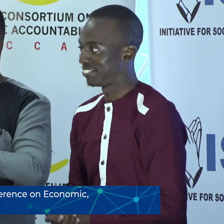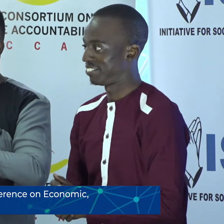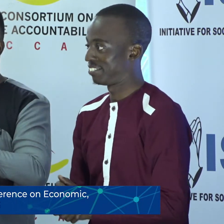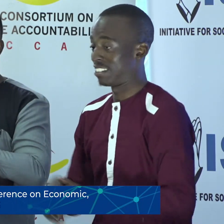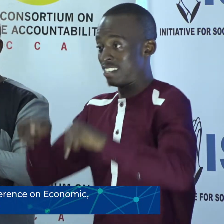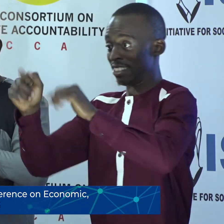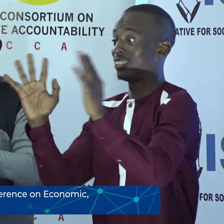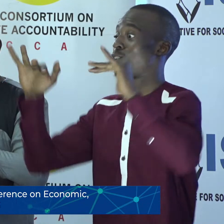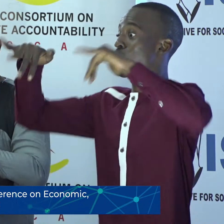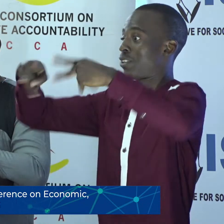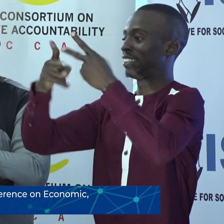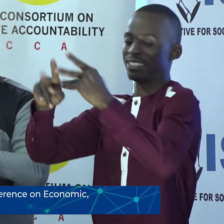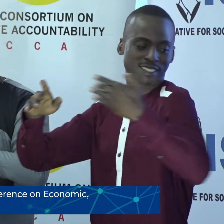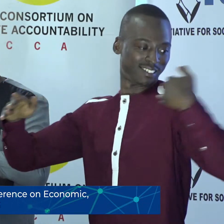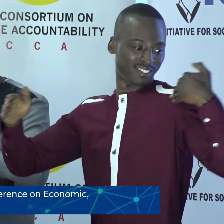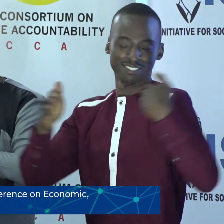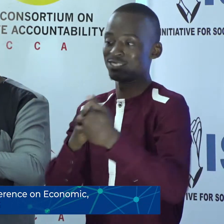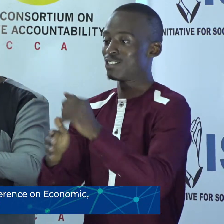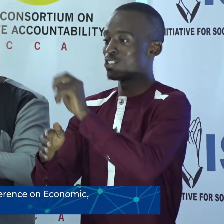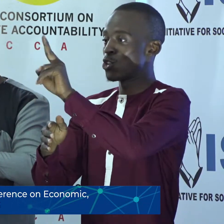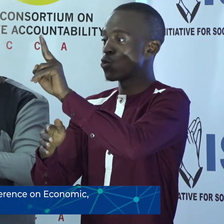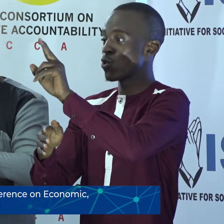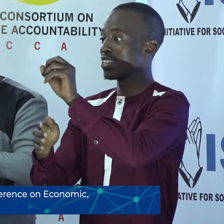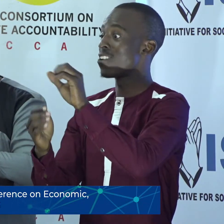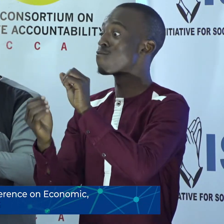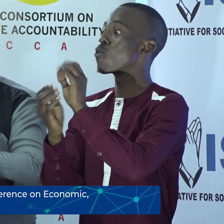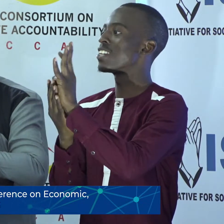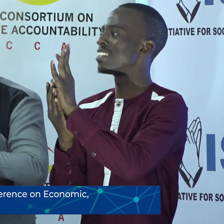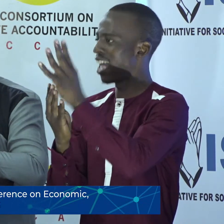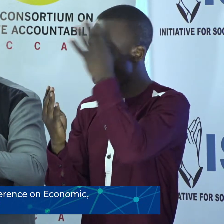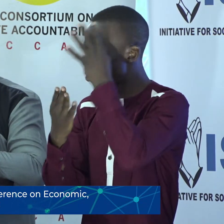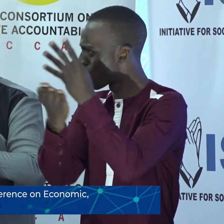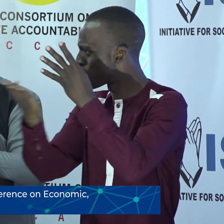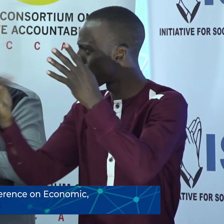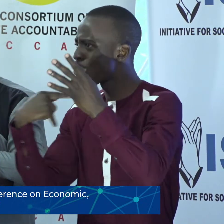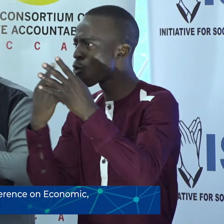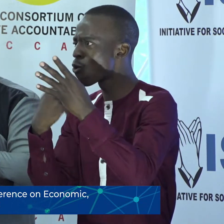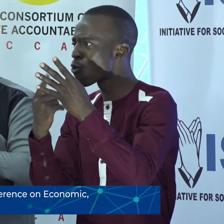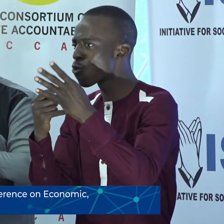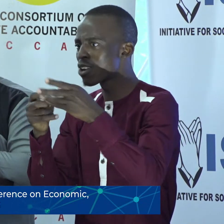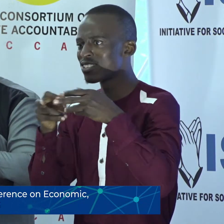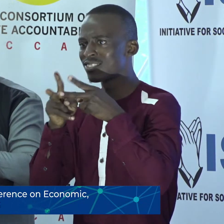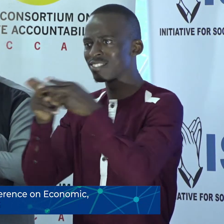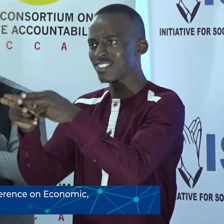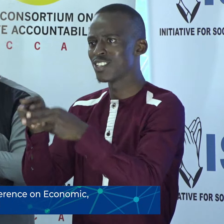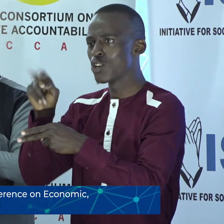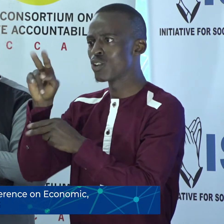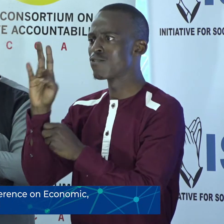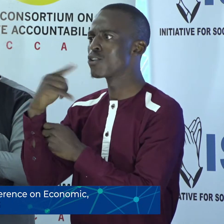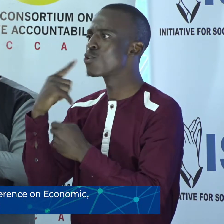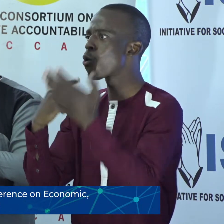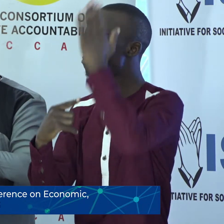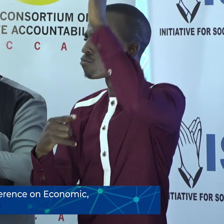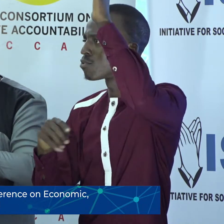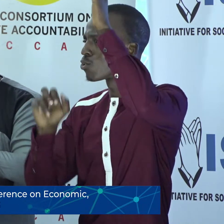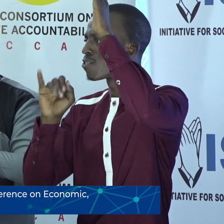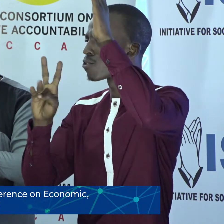This is a conference that began in 2014. I don't know how many of us were here at the inaugural conference, 2014. By show of